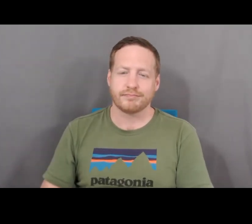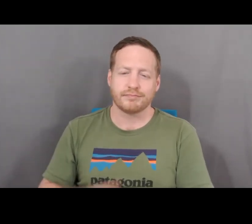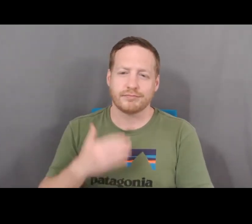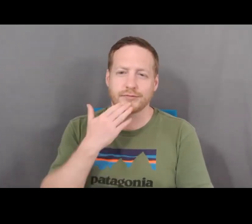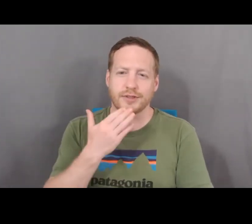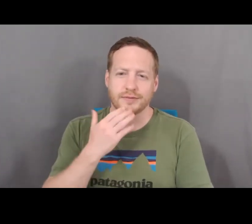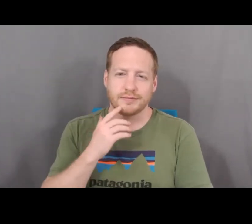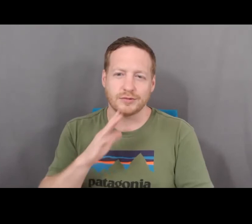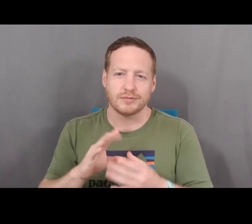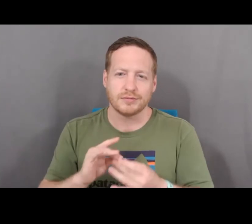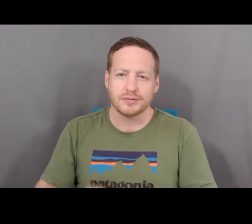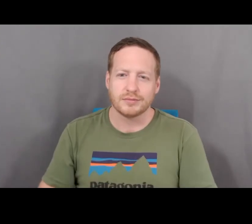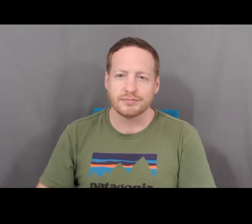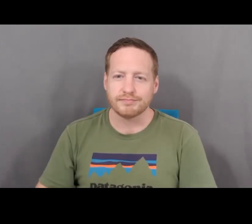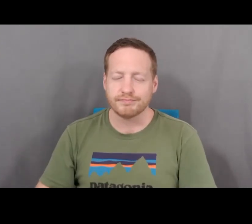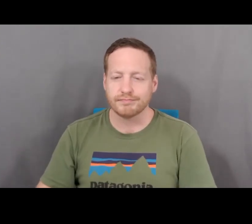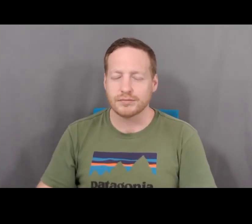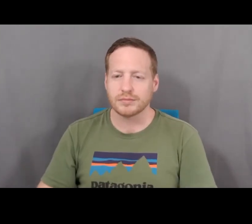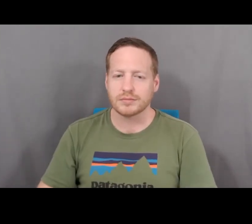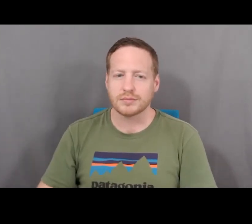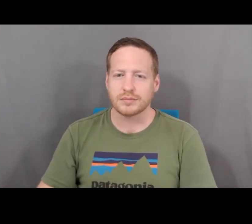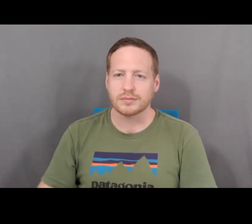Good. Yeah, thank you. Thanks for your comment.